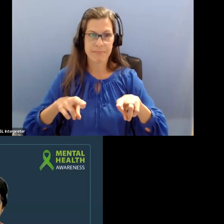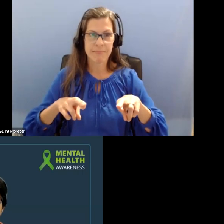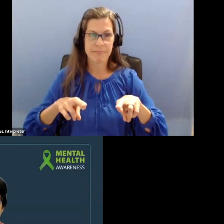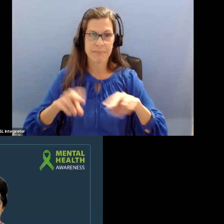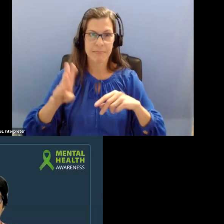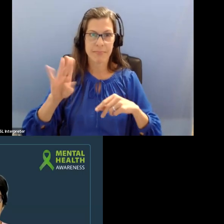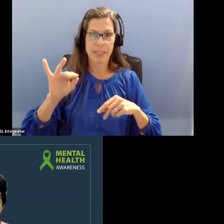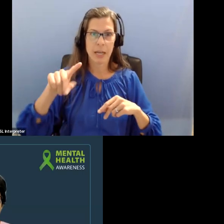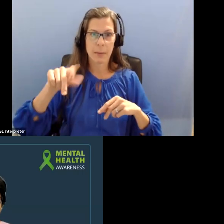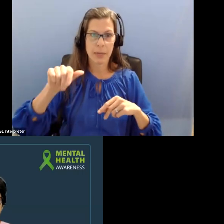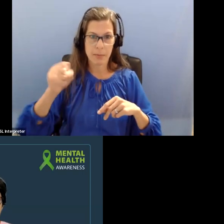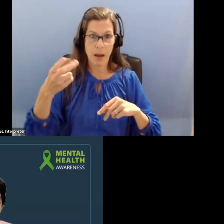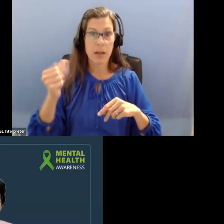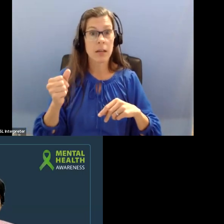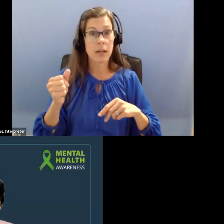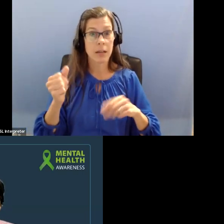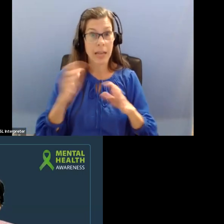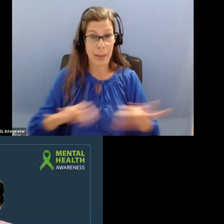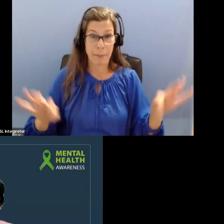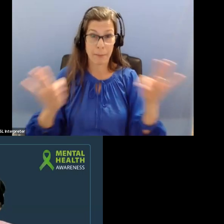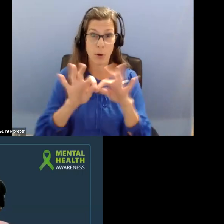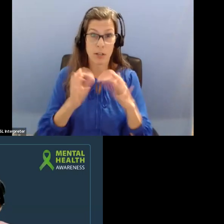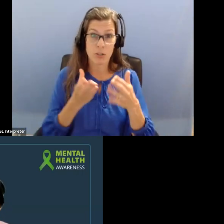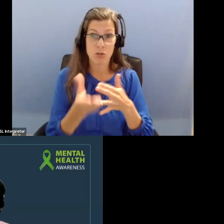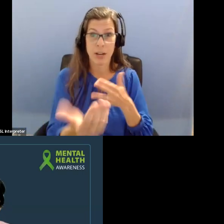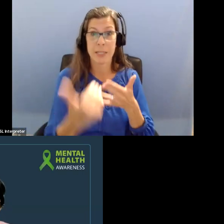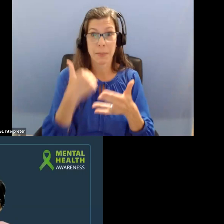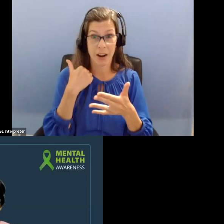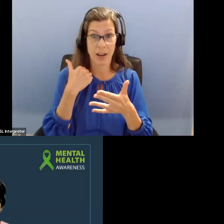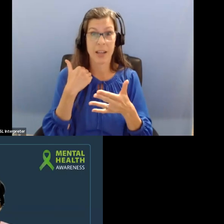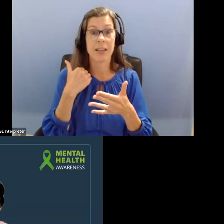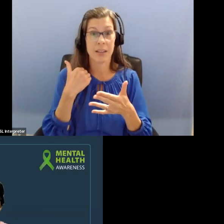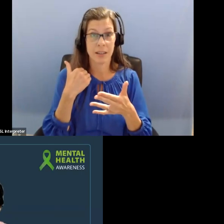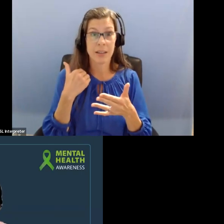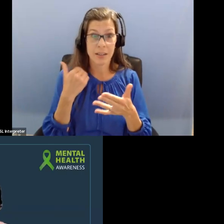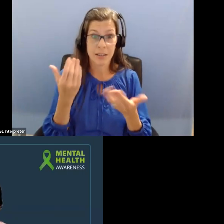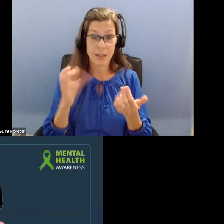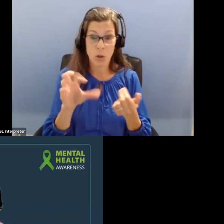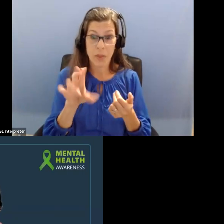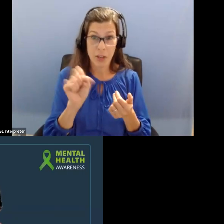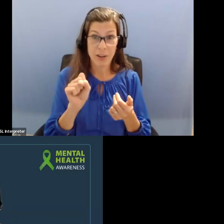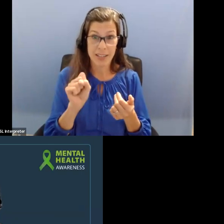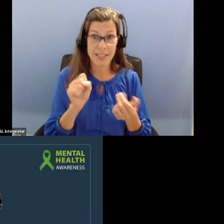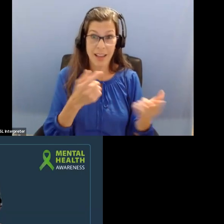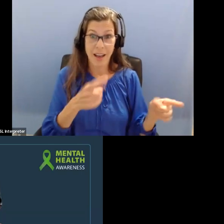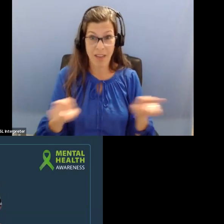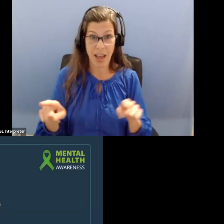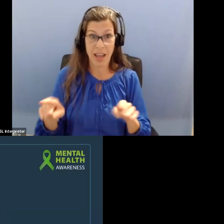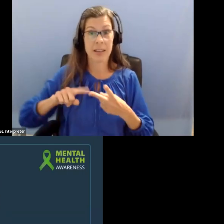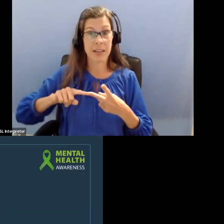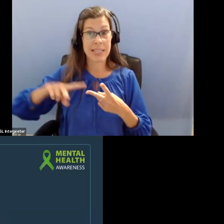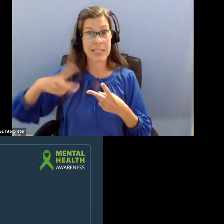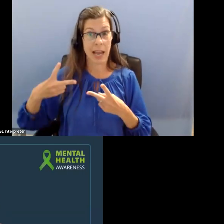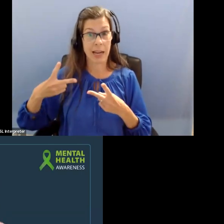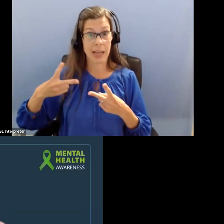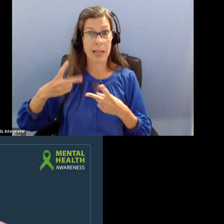Vipasha, I'm hearing you say it's important to be transparent from your perspective with the CRIS about what's happening. A second is, it would be really helpful